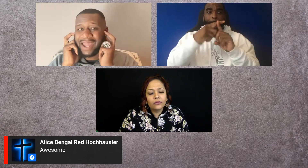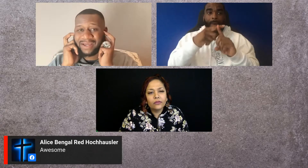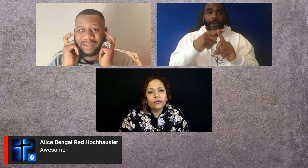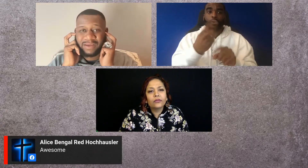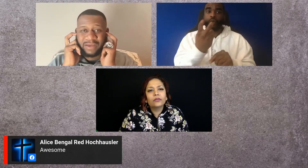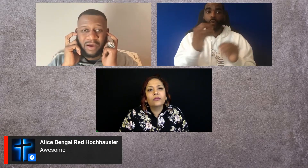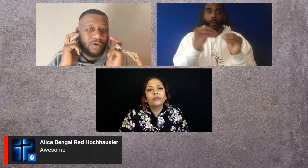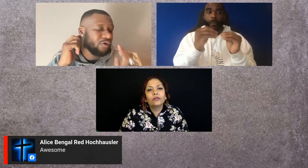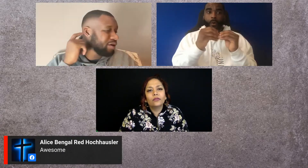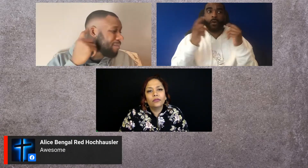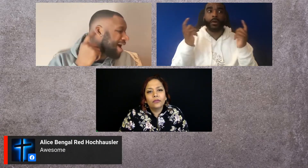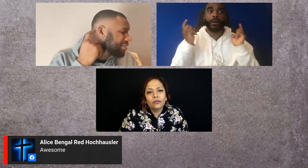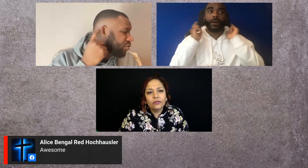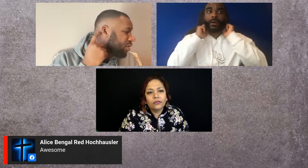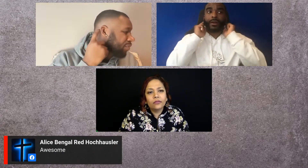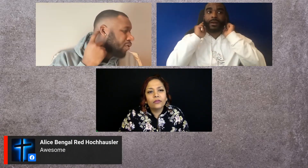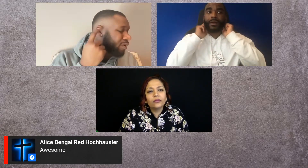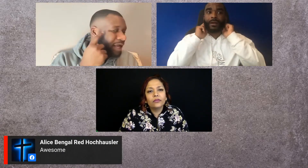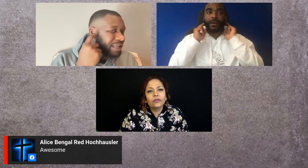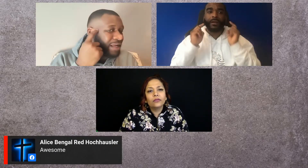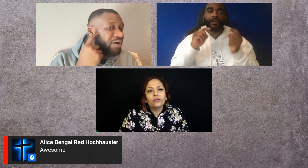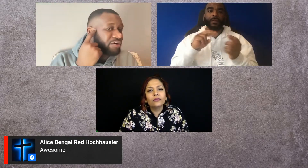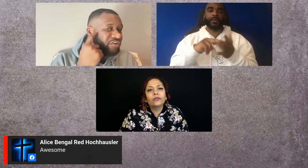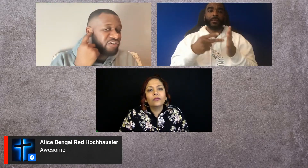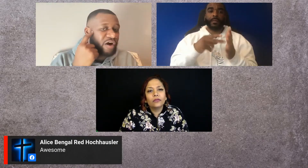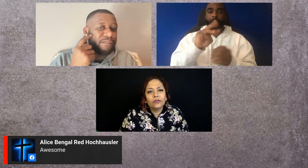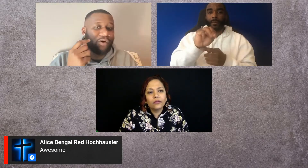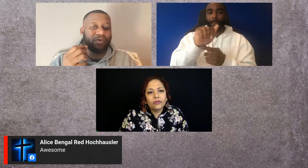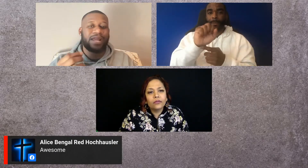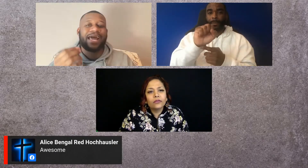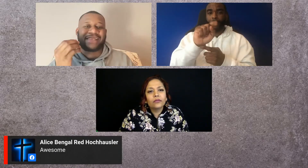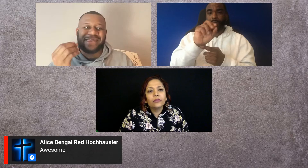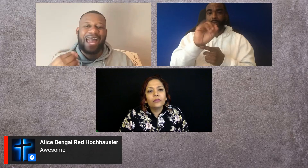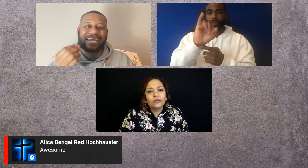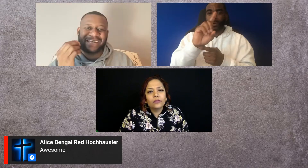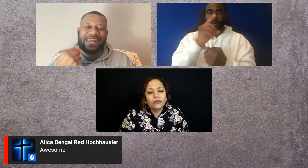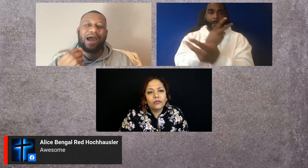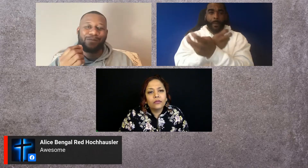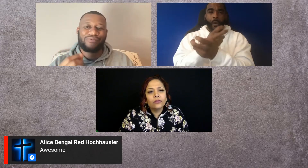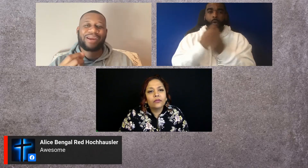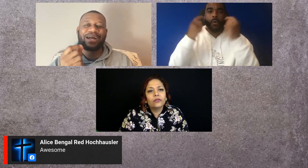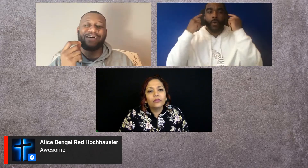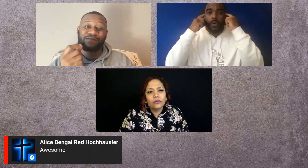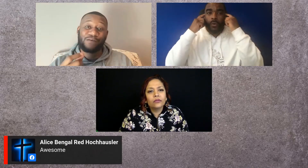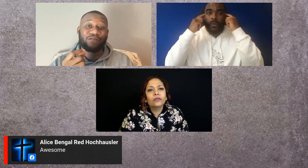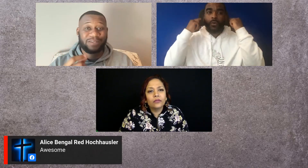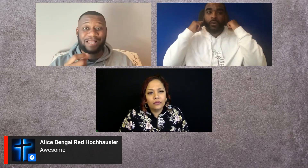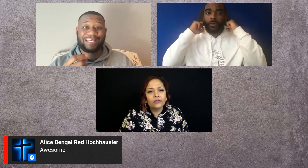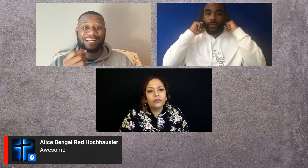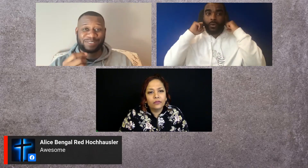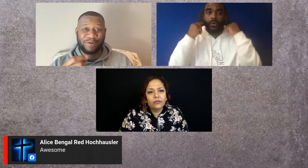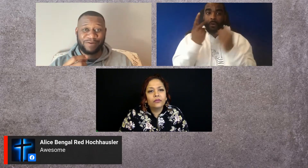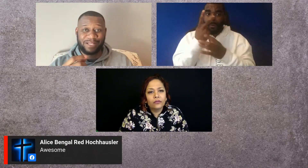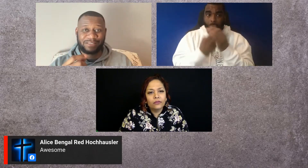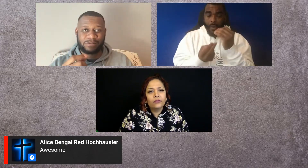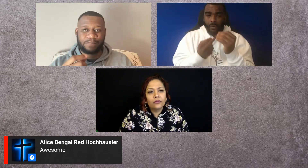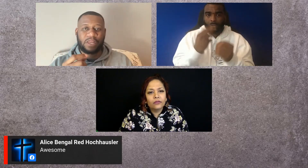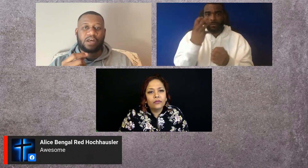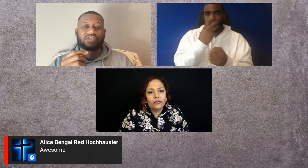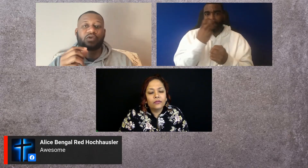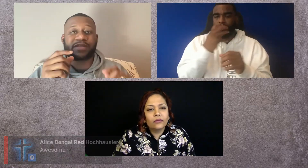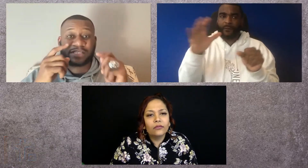on the back, on your mastoid bone and then near your jawbone, that can now bring a full fidelity